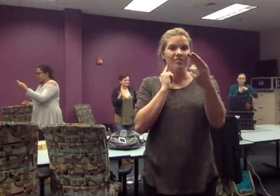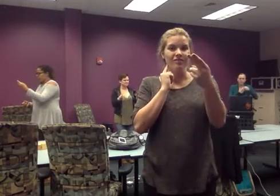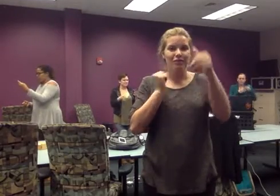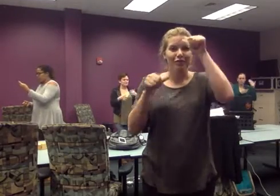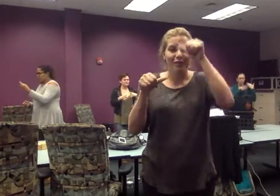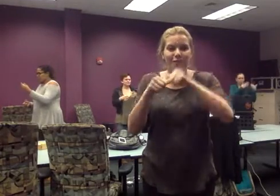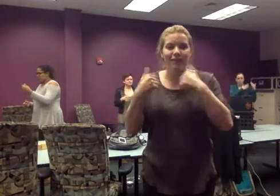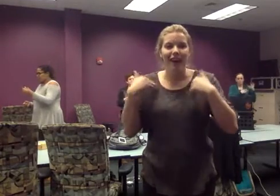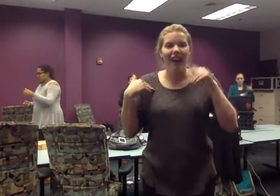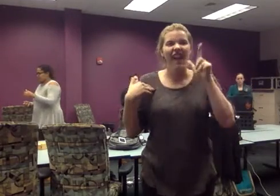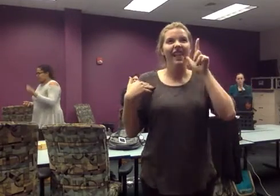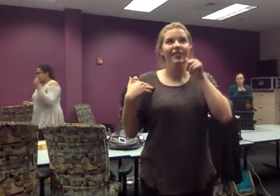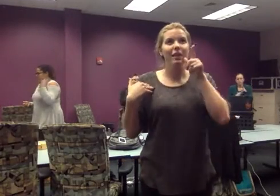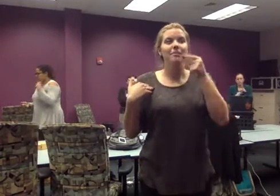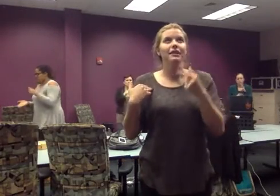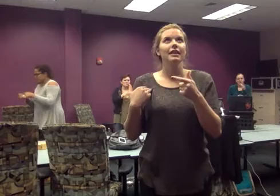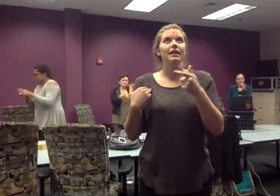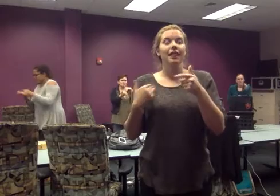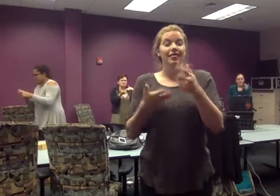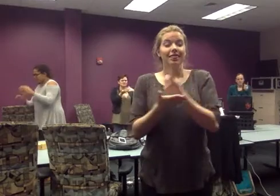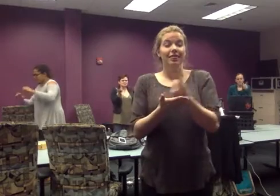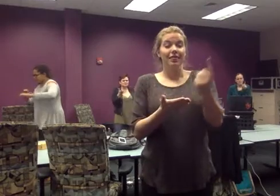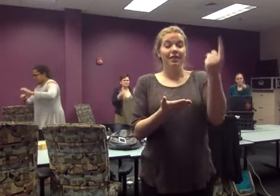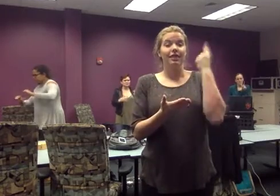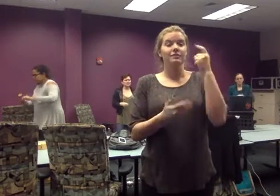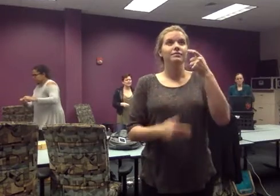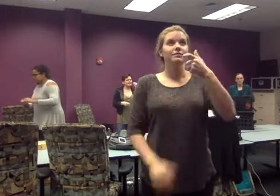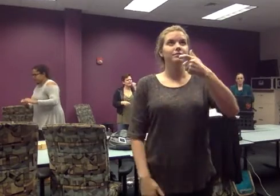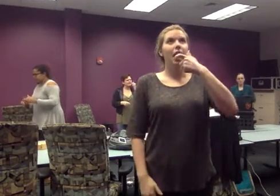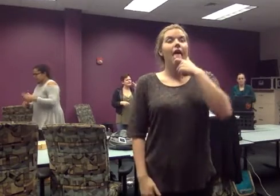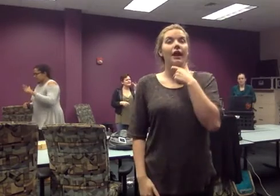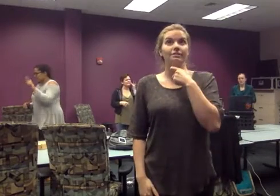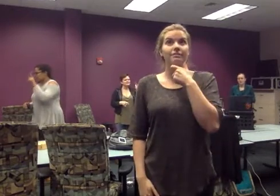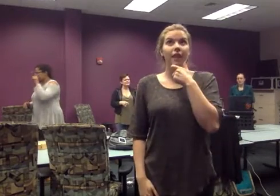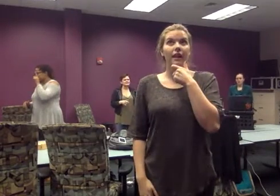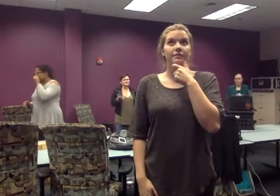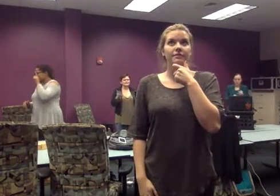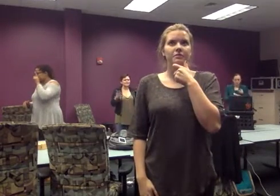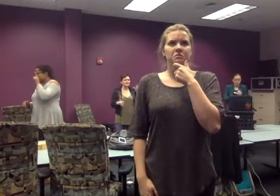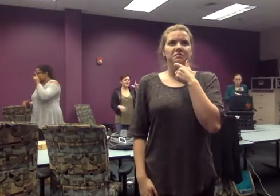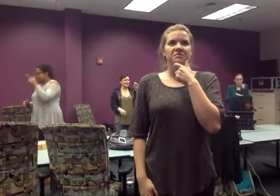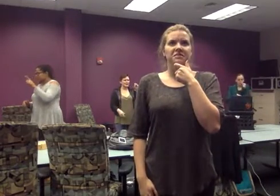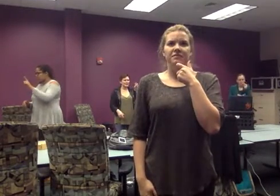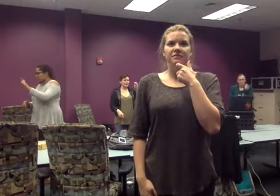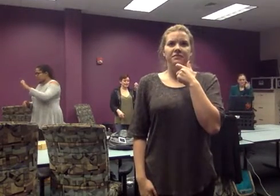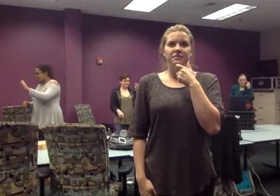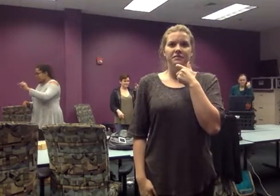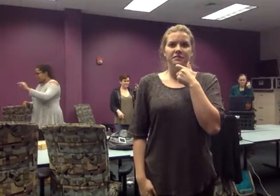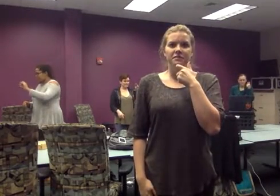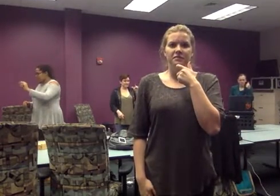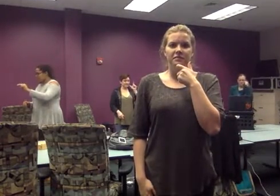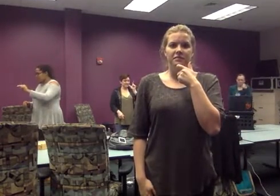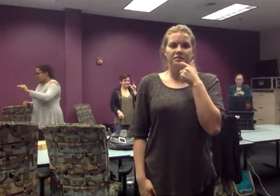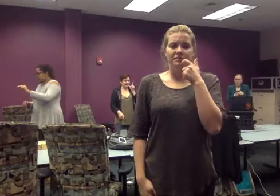we tasted the lemon wedges, and we noticed how in our